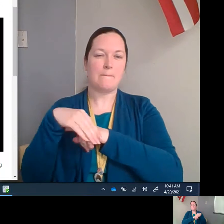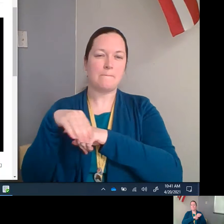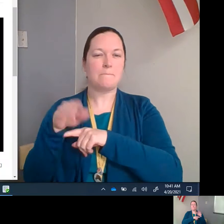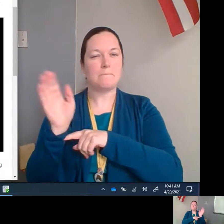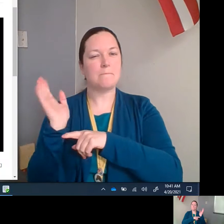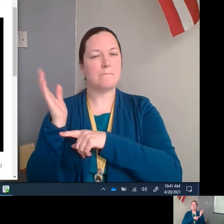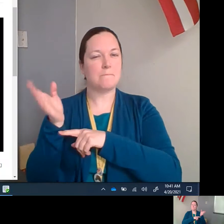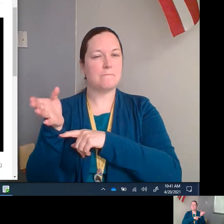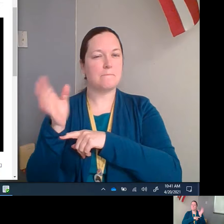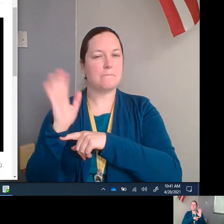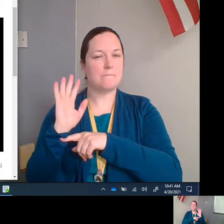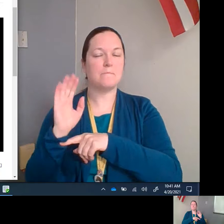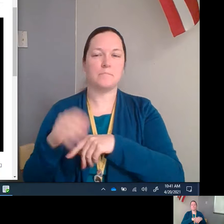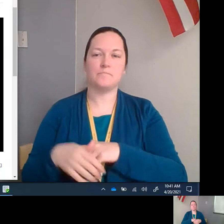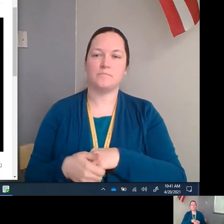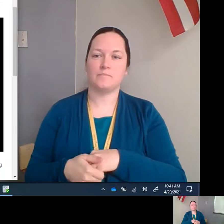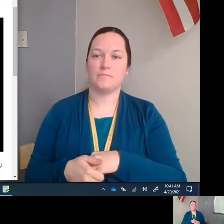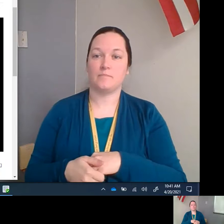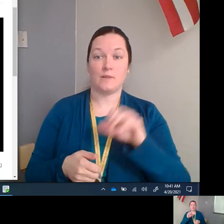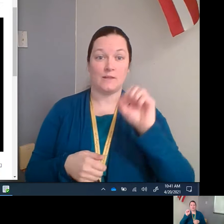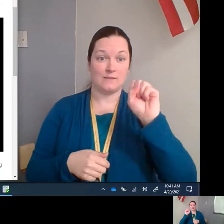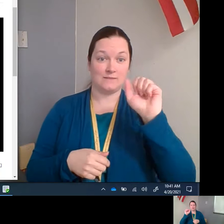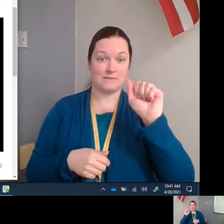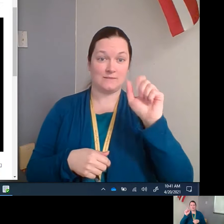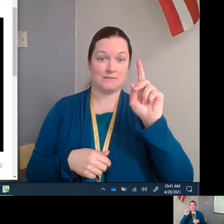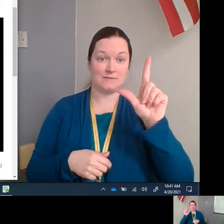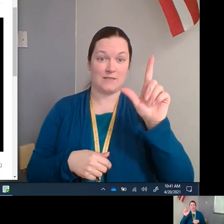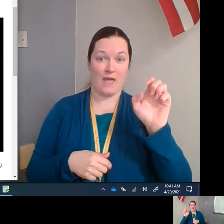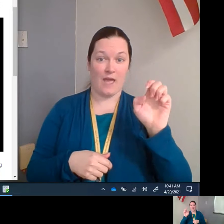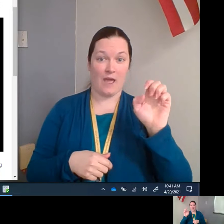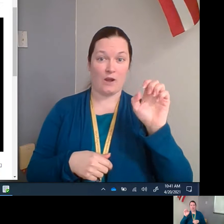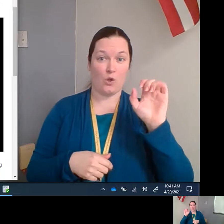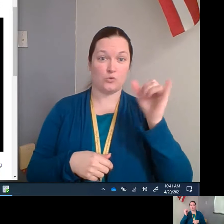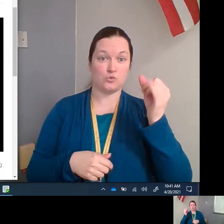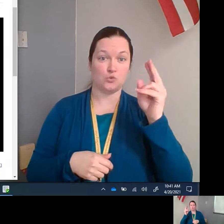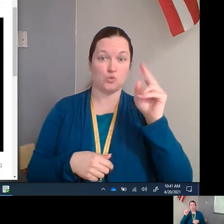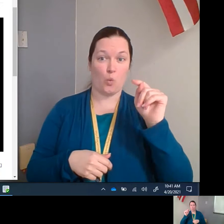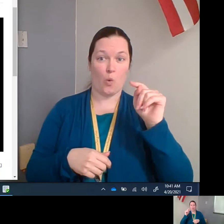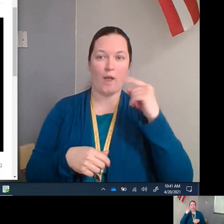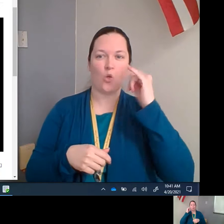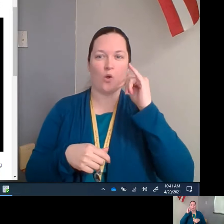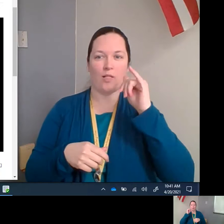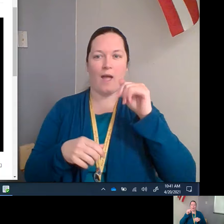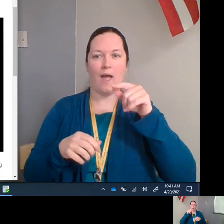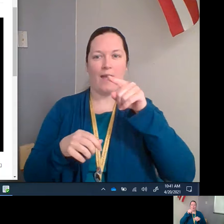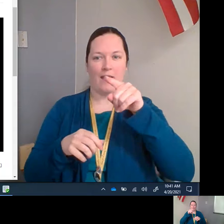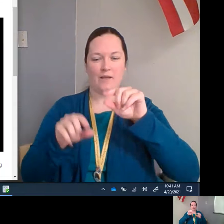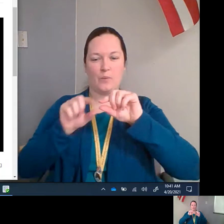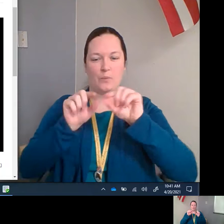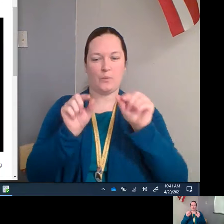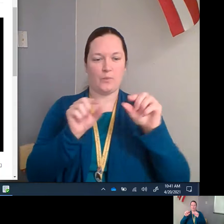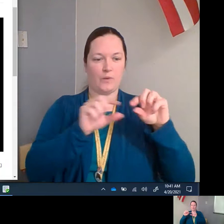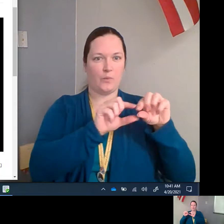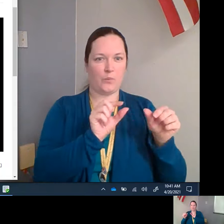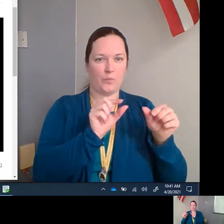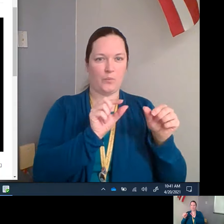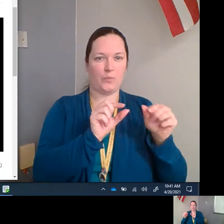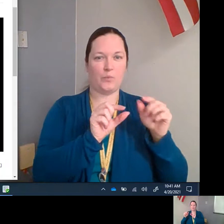Next, we go to the saddle joint. So saddle joint essentially looks like this. Great example of that would be the thumb. So the thumb is sitting